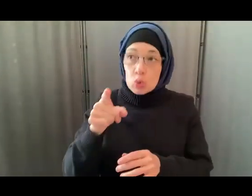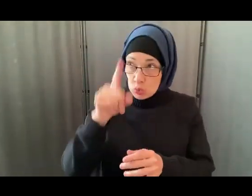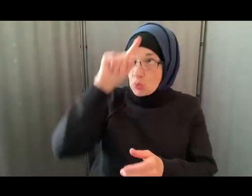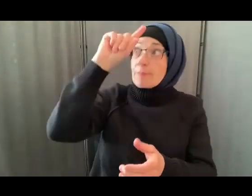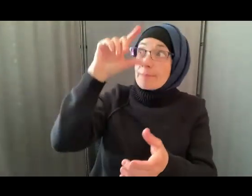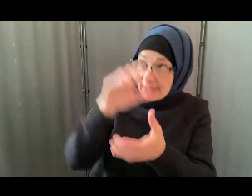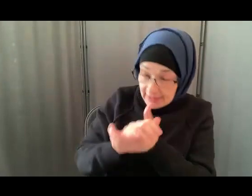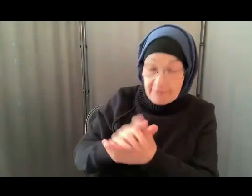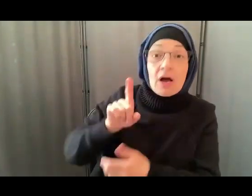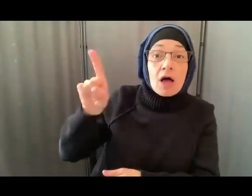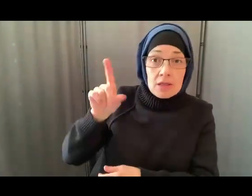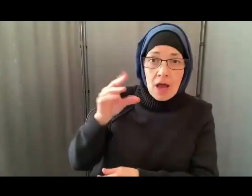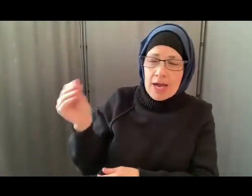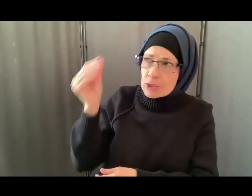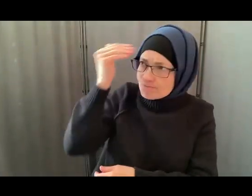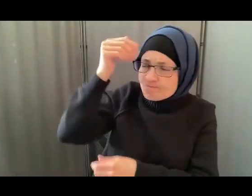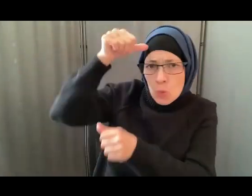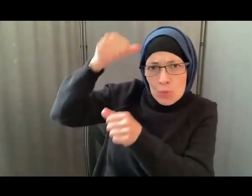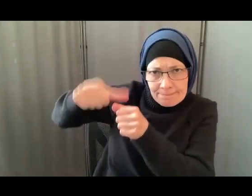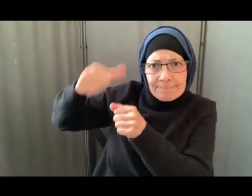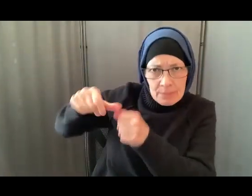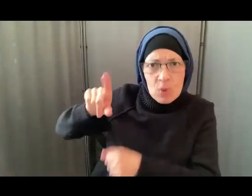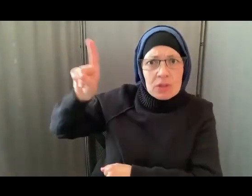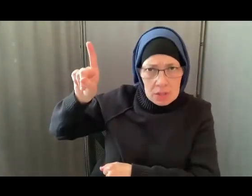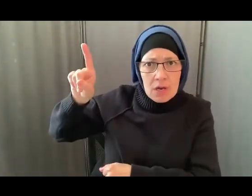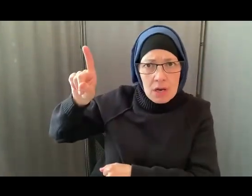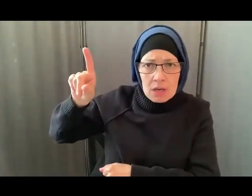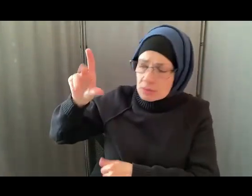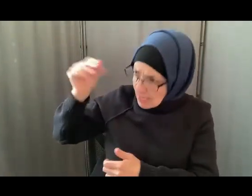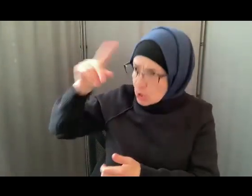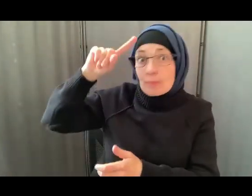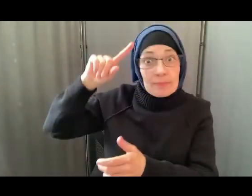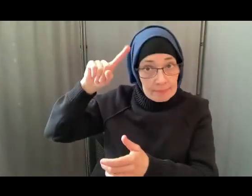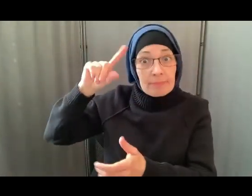Allah, which means you believe in Allah and in the hereafter,